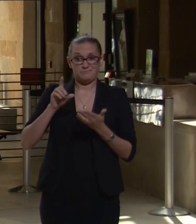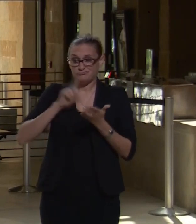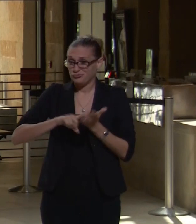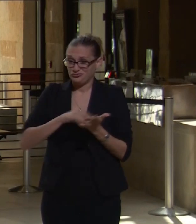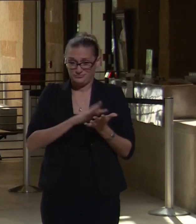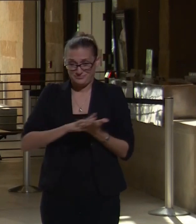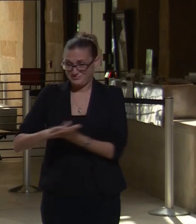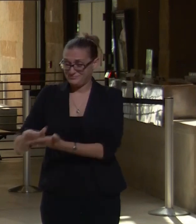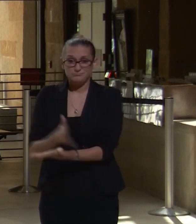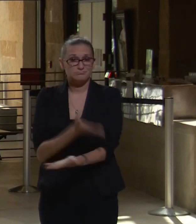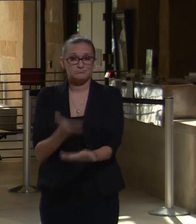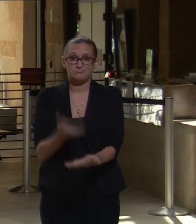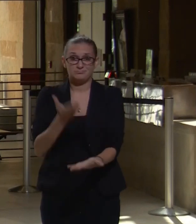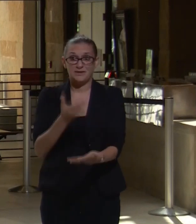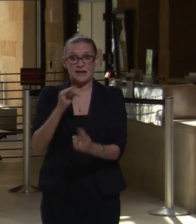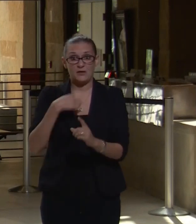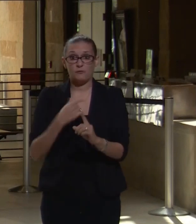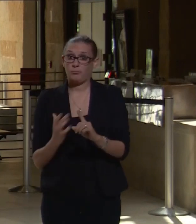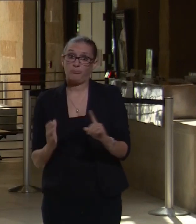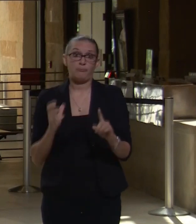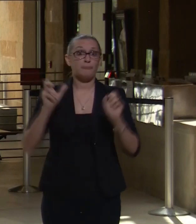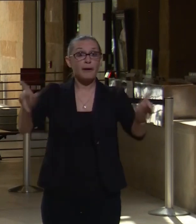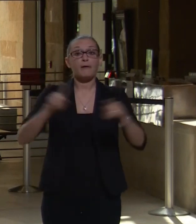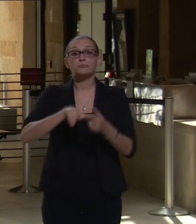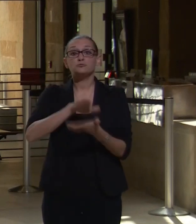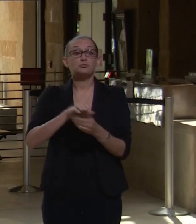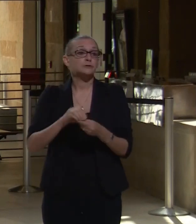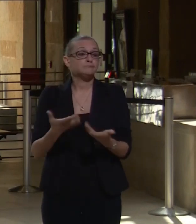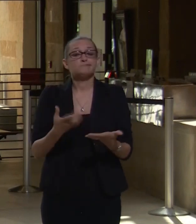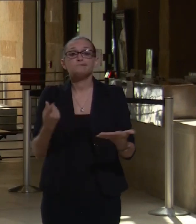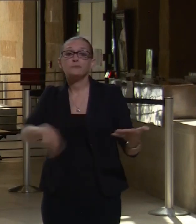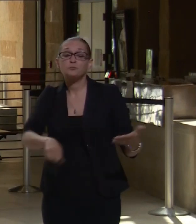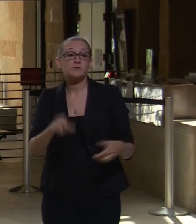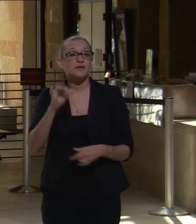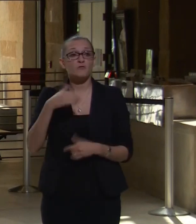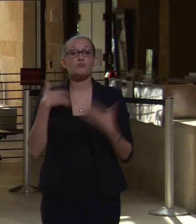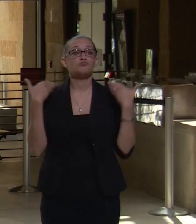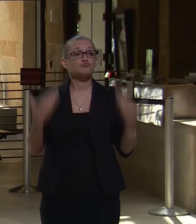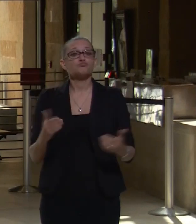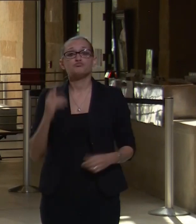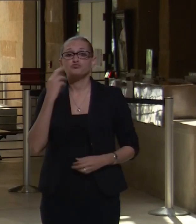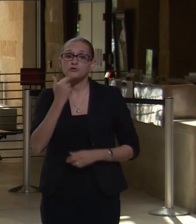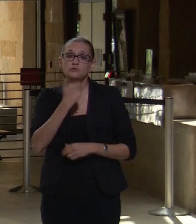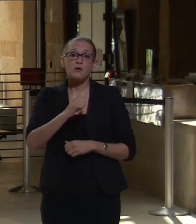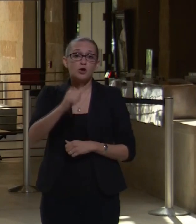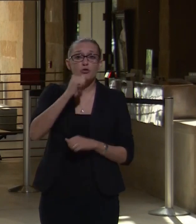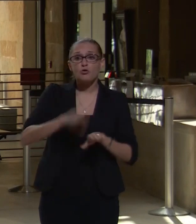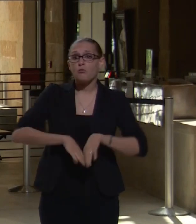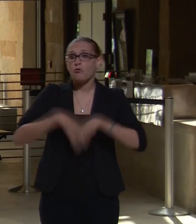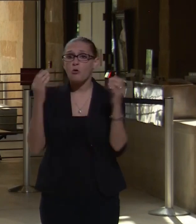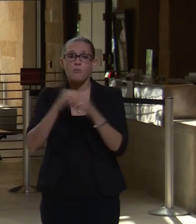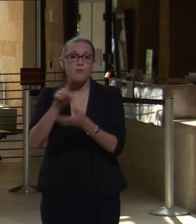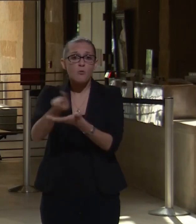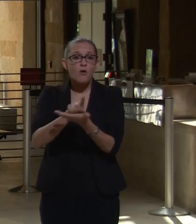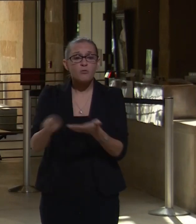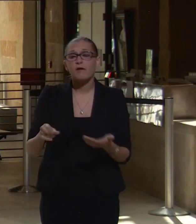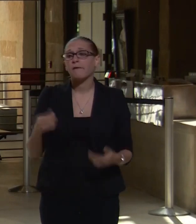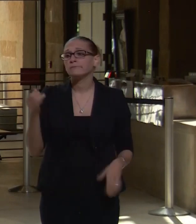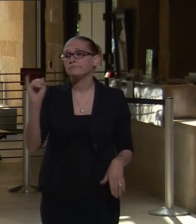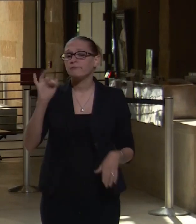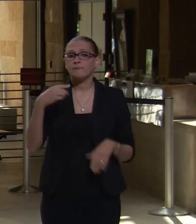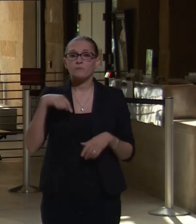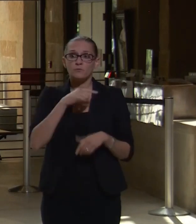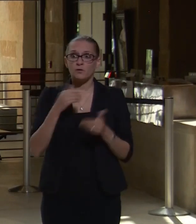we were to go back to school in a week, if we were to turn the restaurants and bars back on in a week, if we were to return